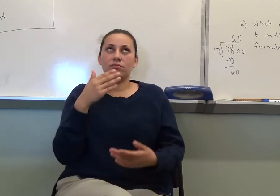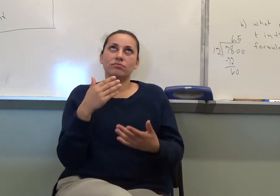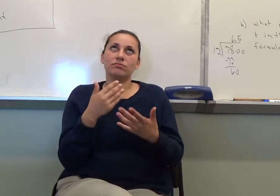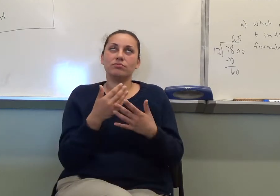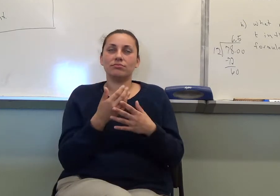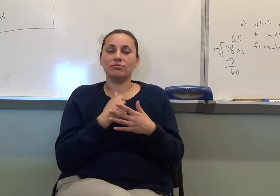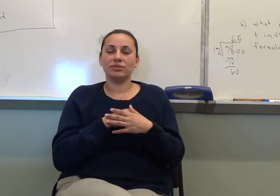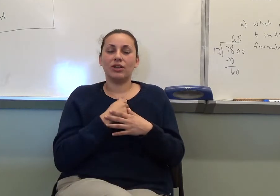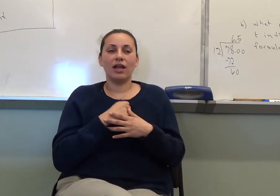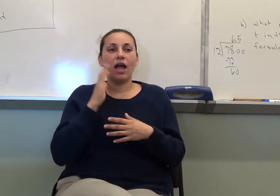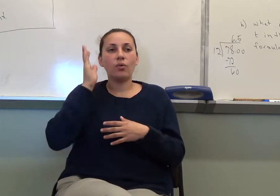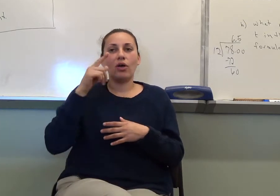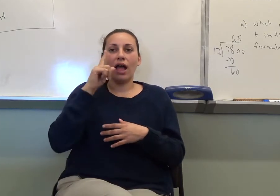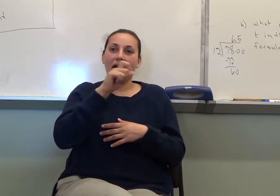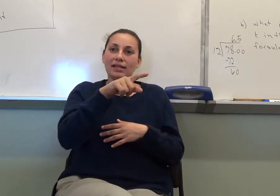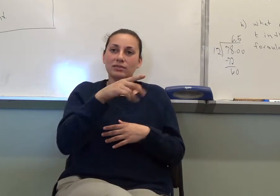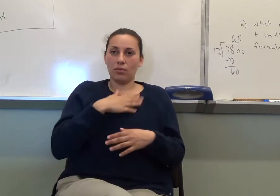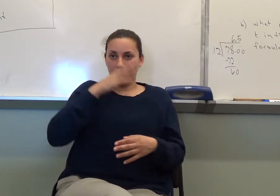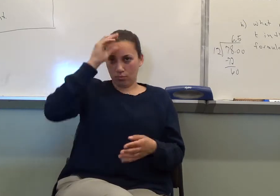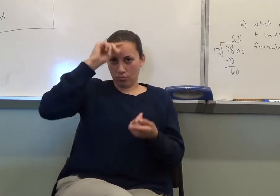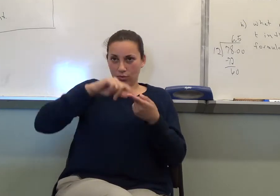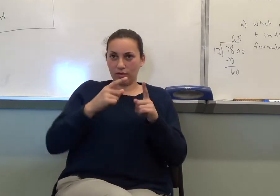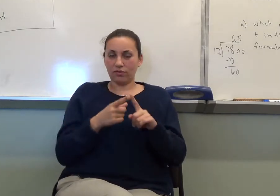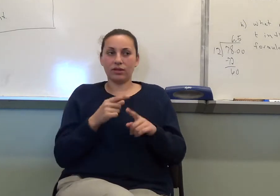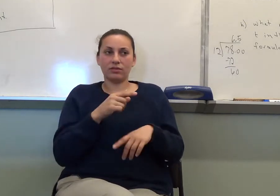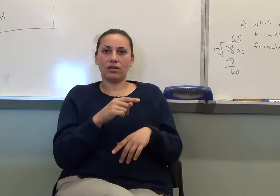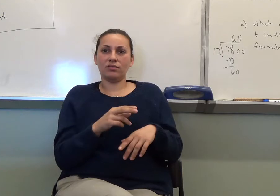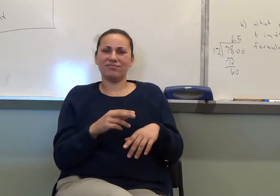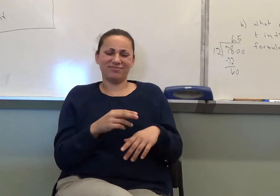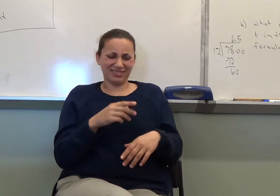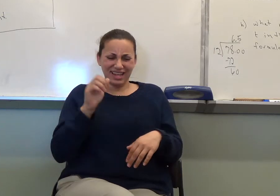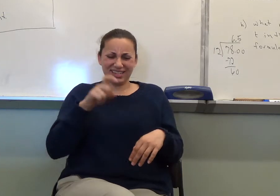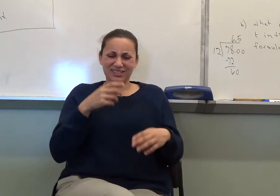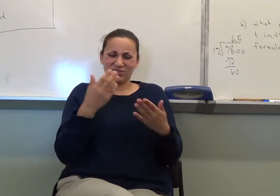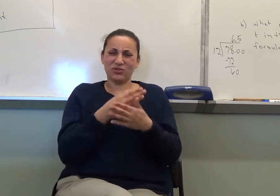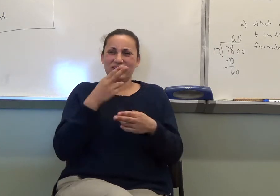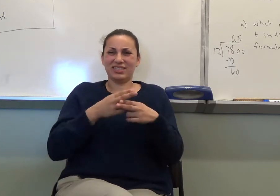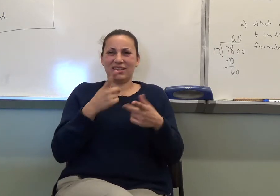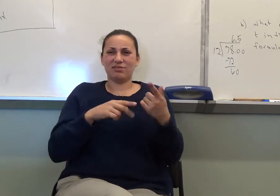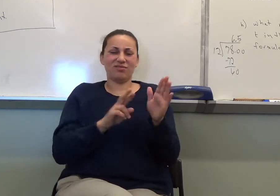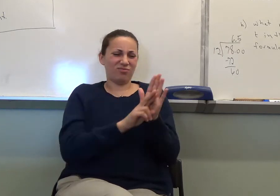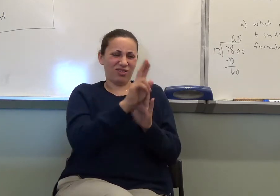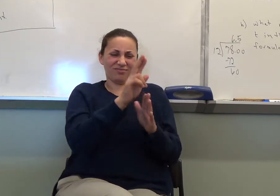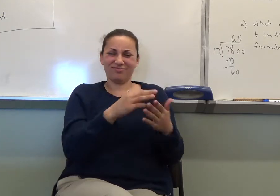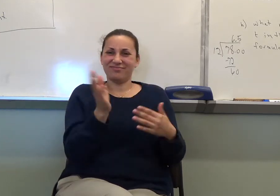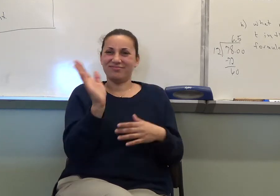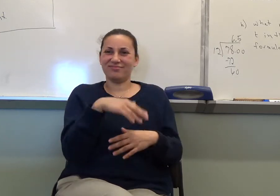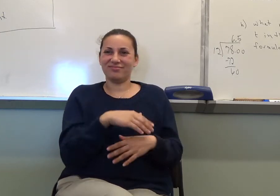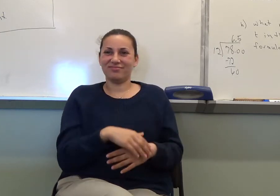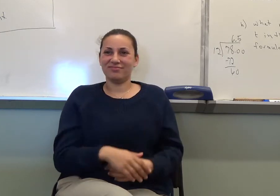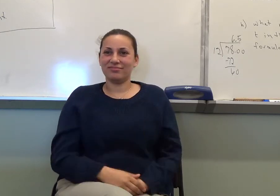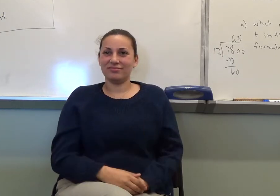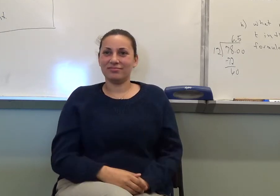1.157625. Did everyone get this number? Okay, so then what we have to do, then we have to multiply it by the